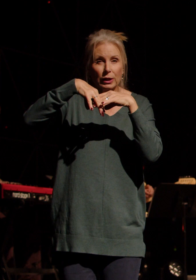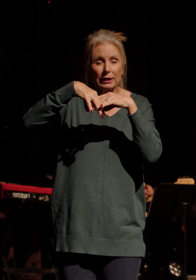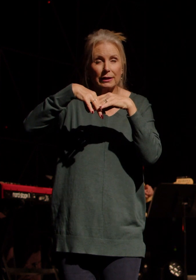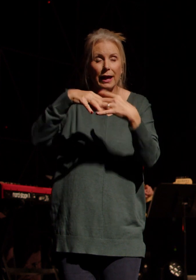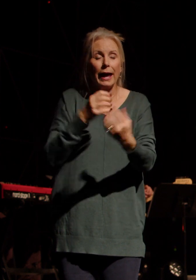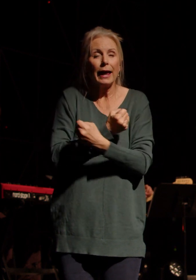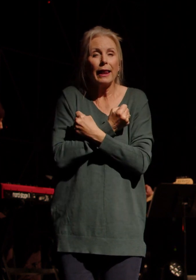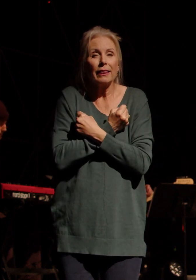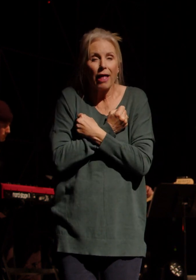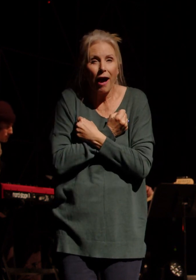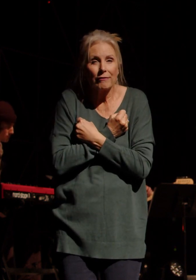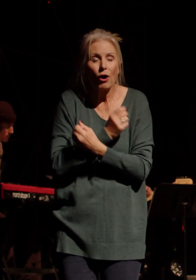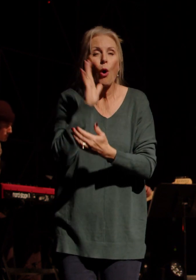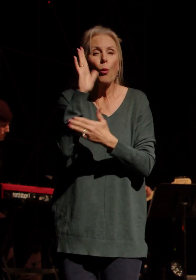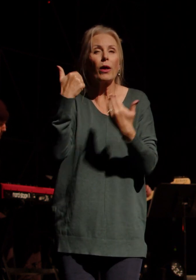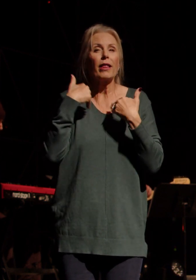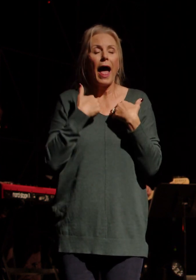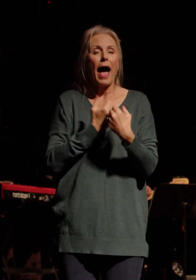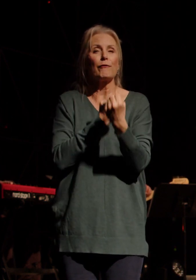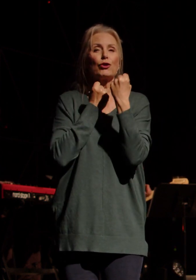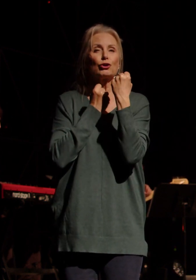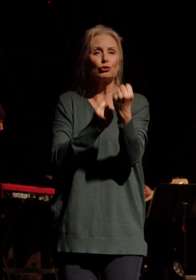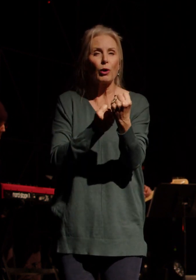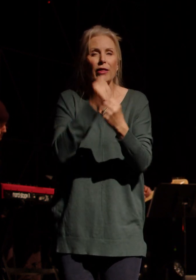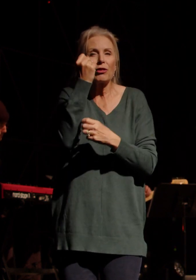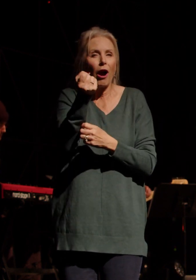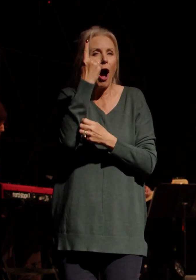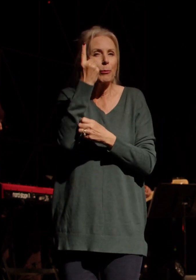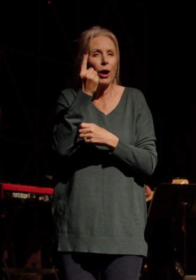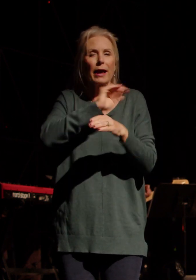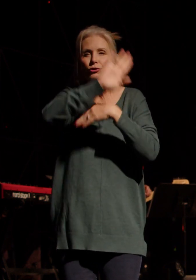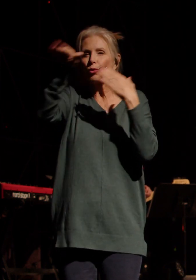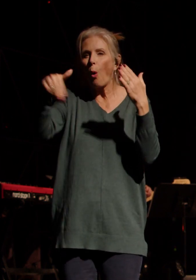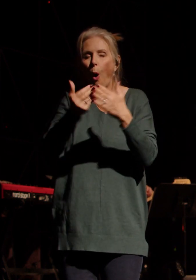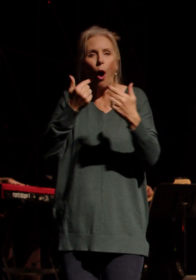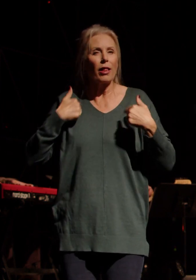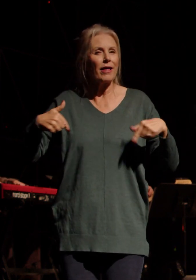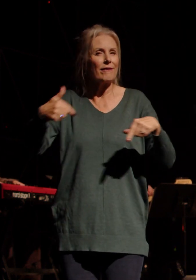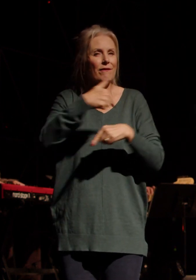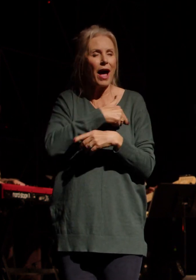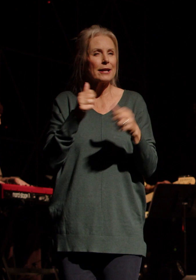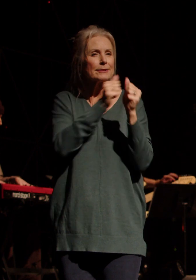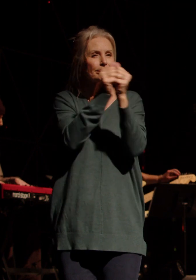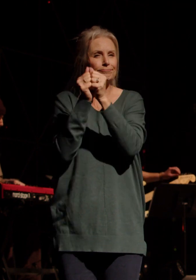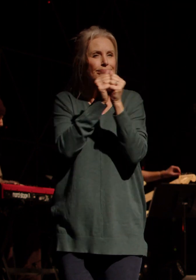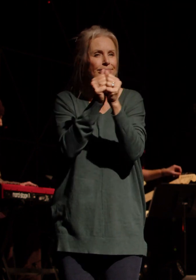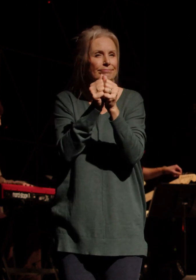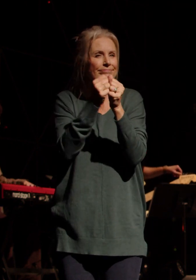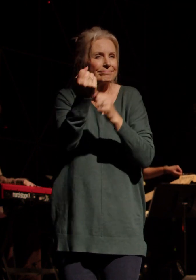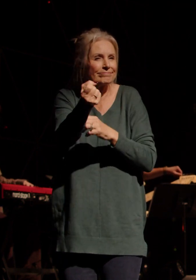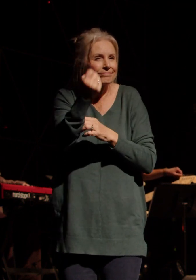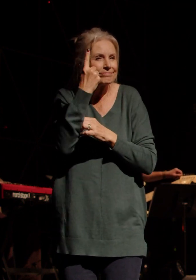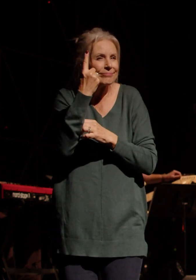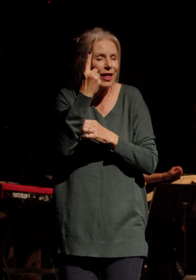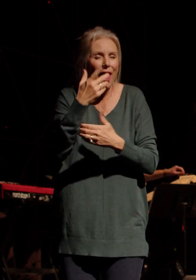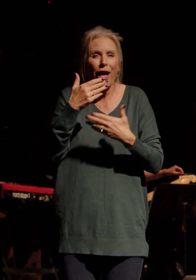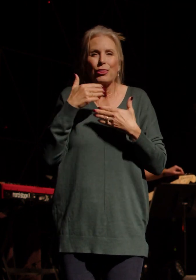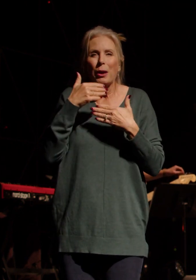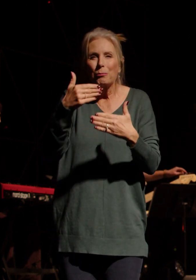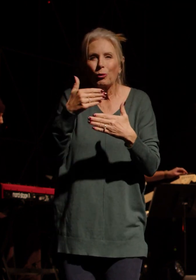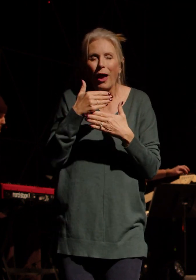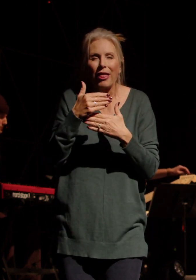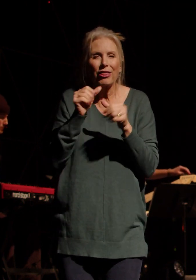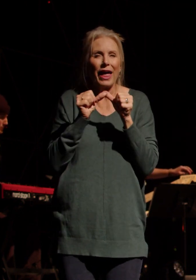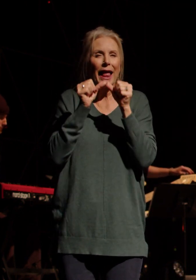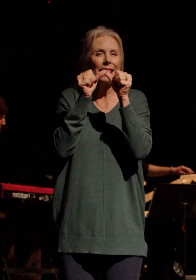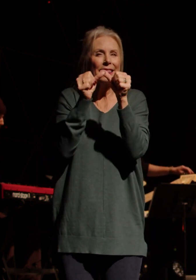in love, may have strength to comprehend with all of the saints, that means all of us, what is the breadth and